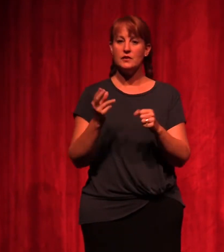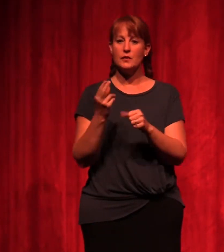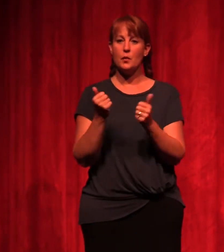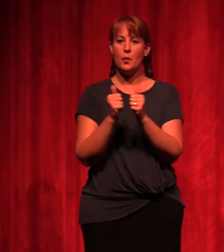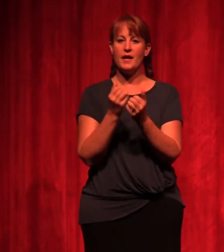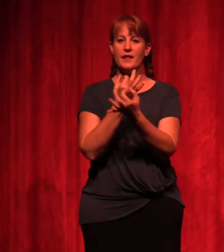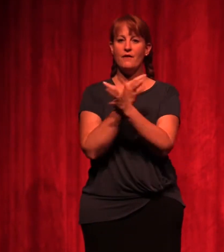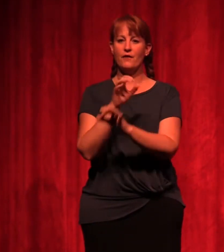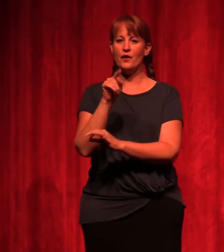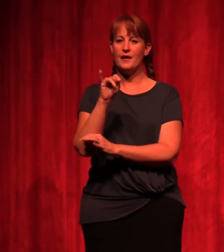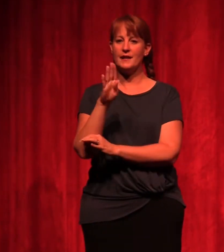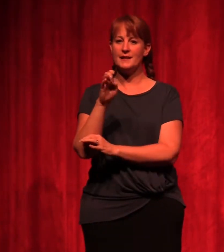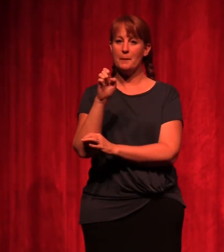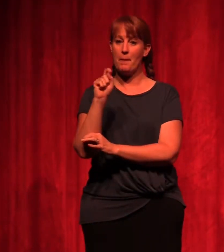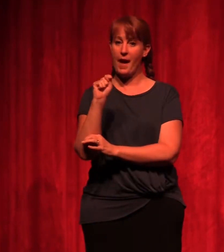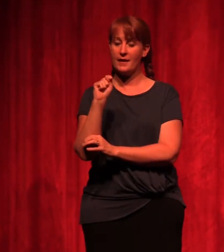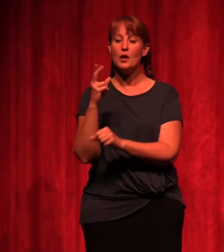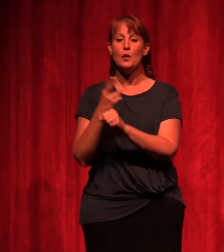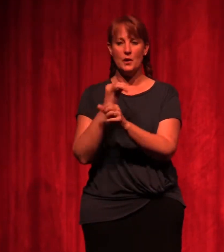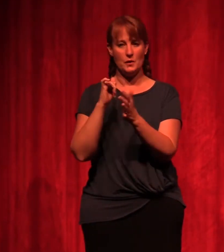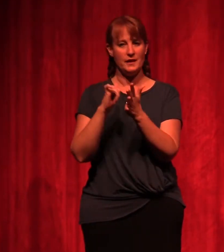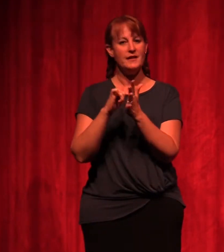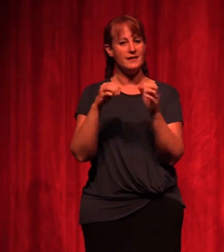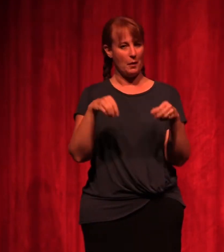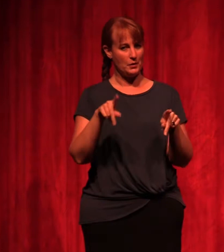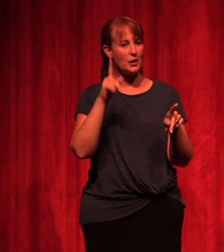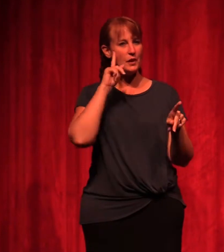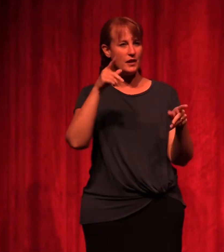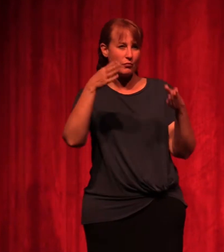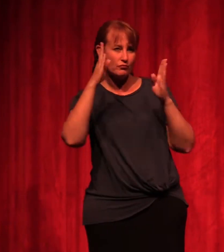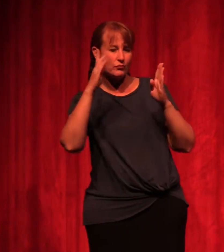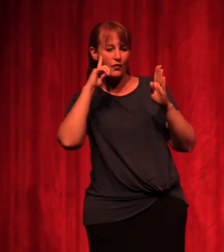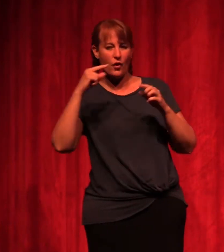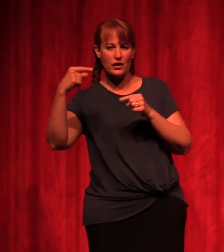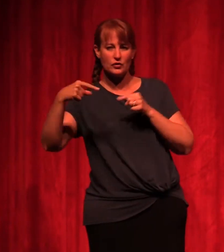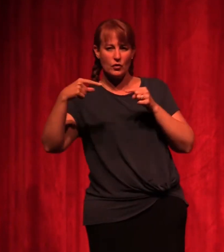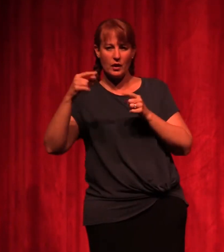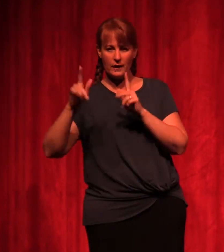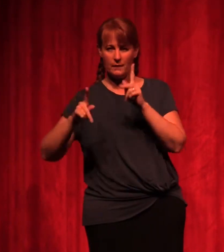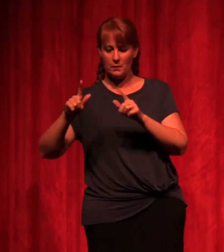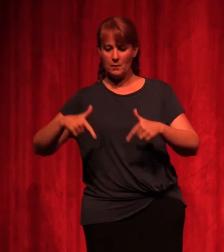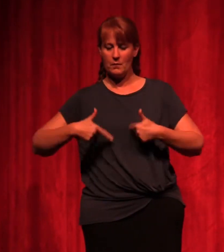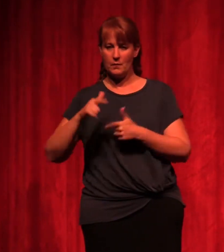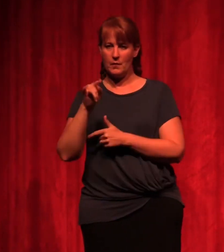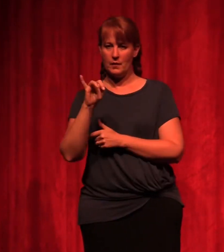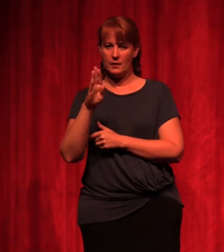this opportunity to bring attention to the struggle of the Tibetan people,